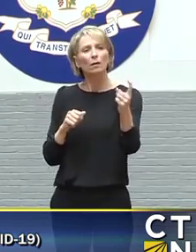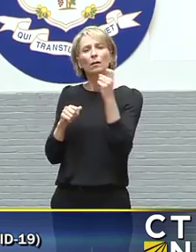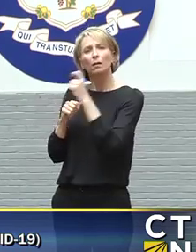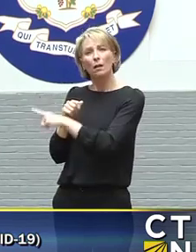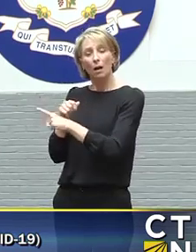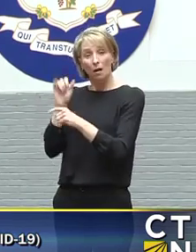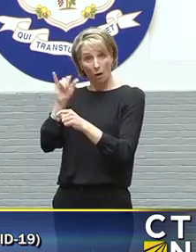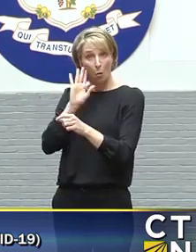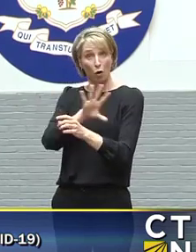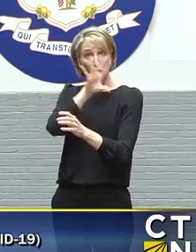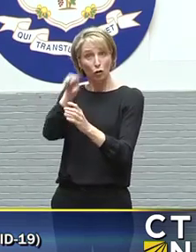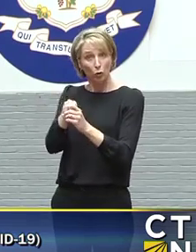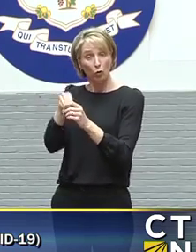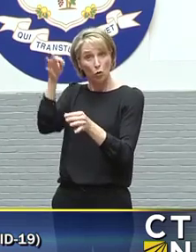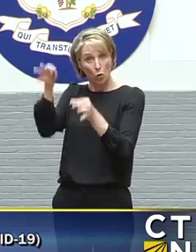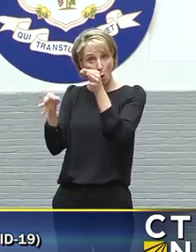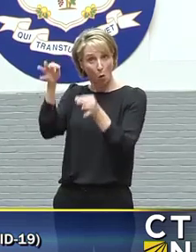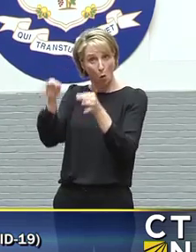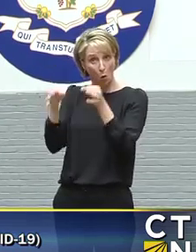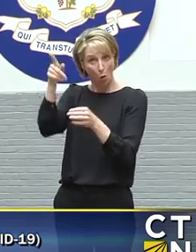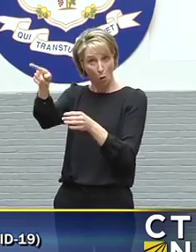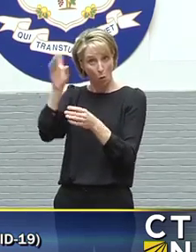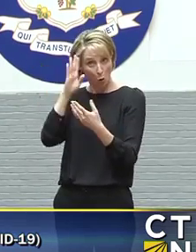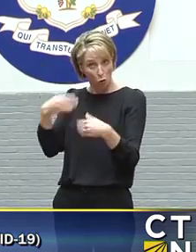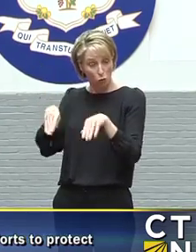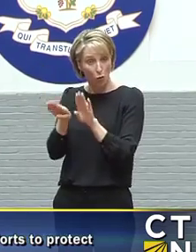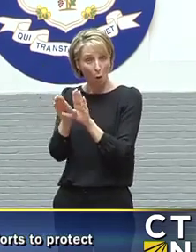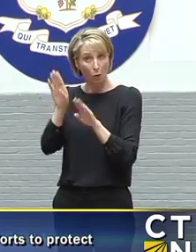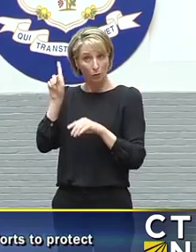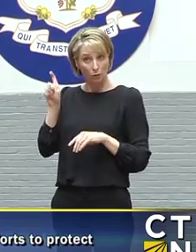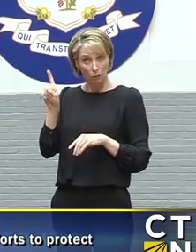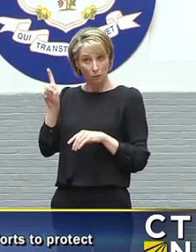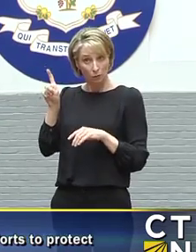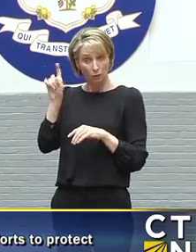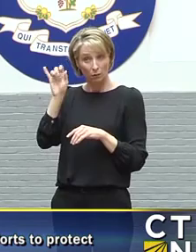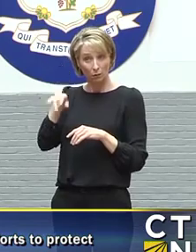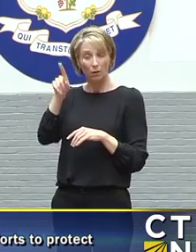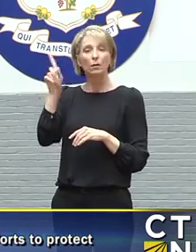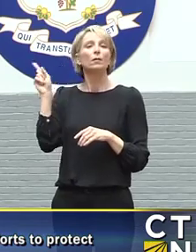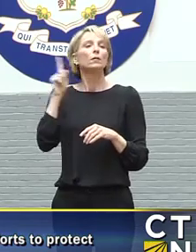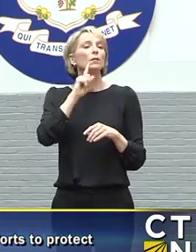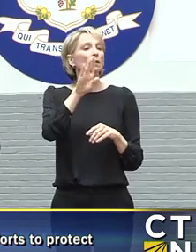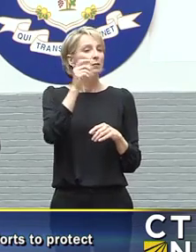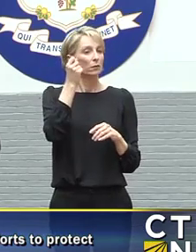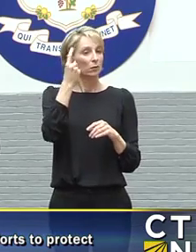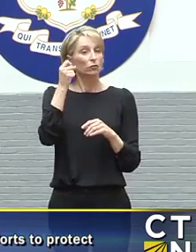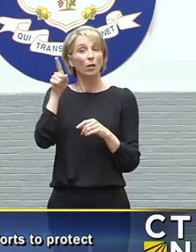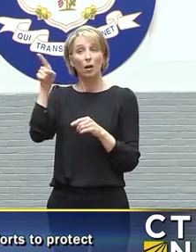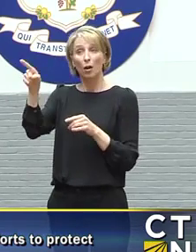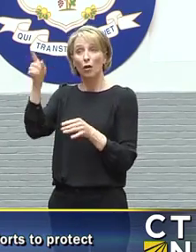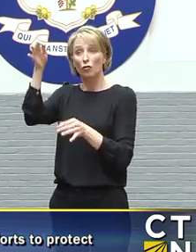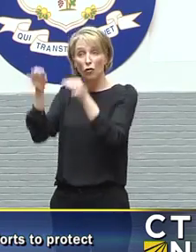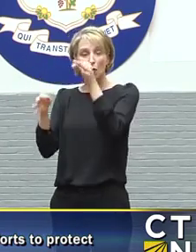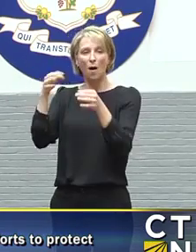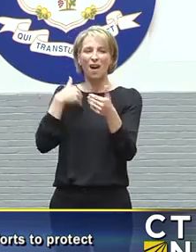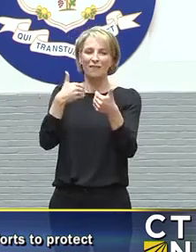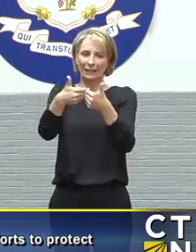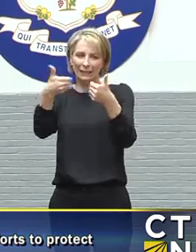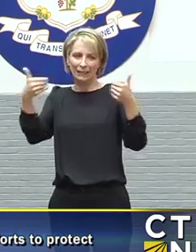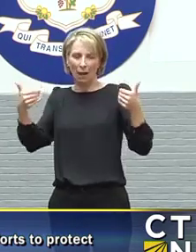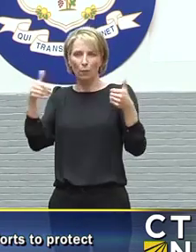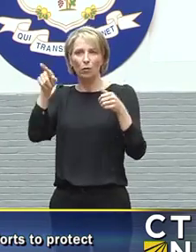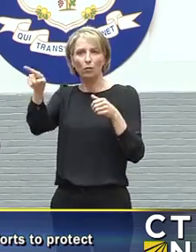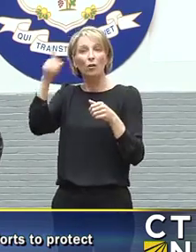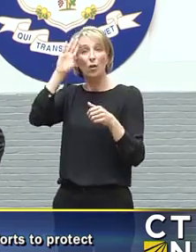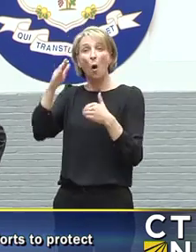branch as far as closures are concerned? Well, the judicial branch is, under separate order. As you know, they've